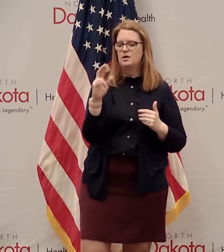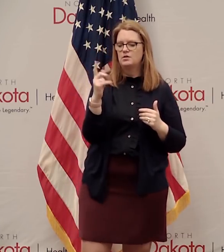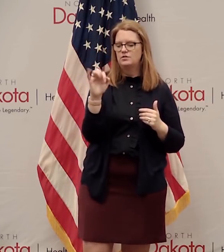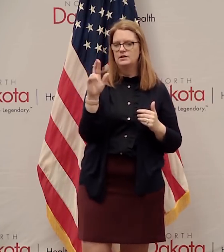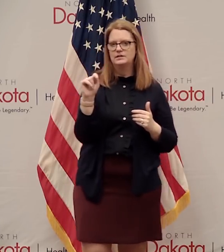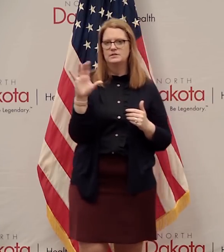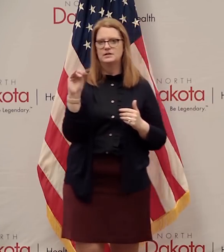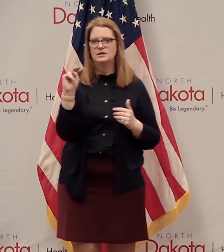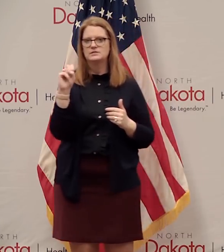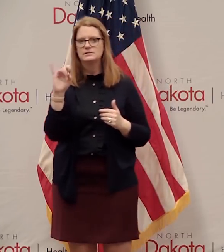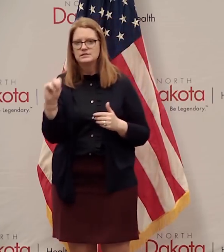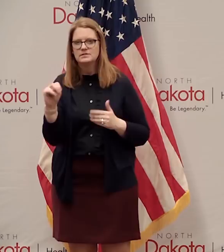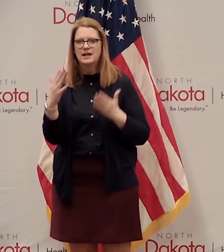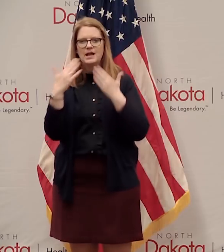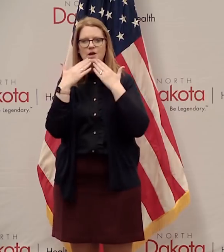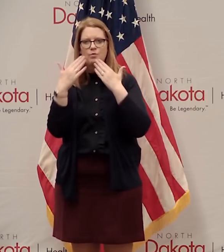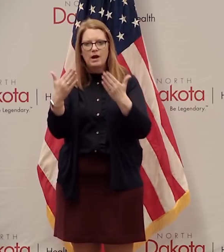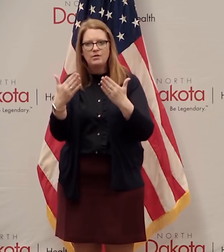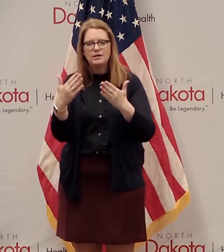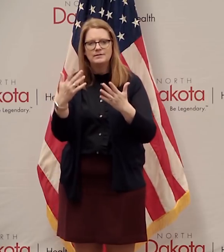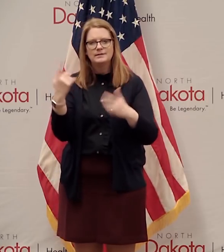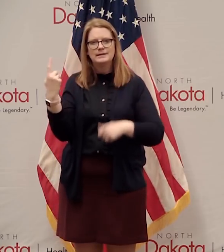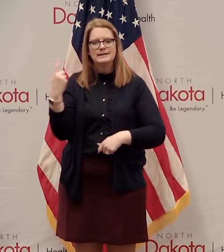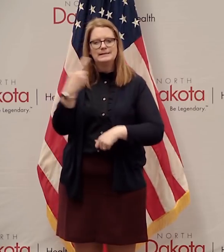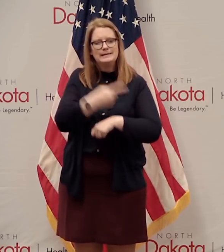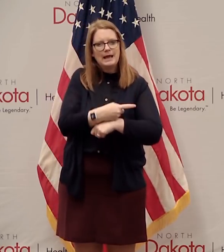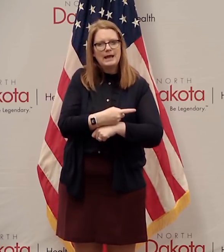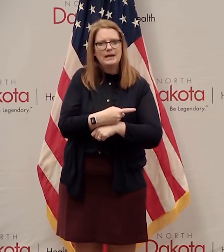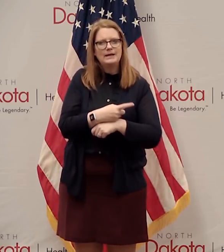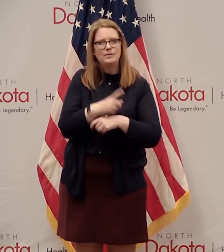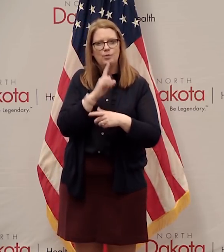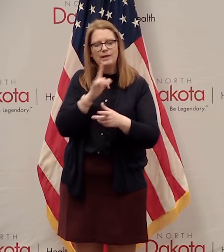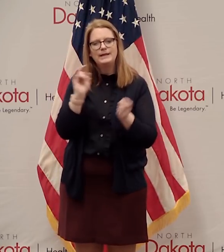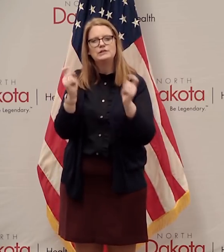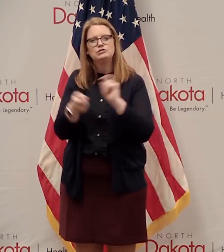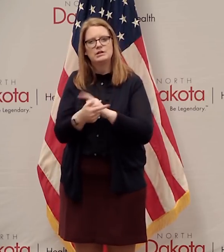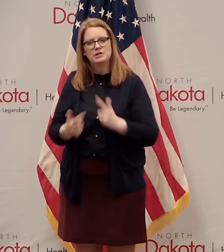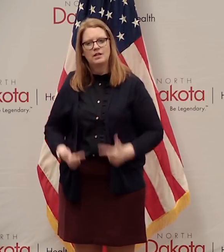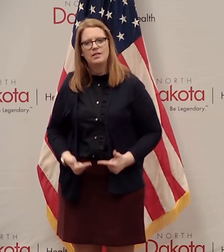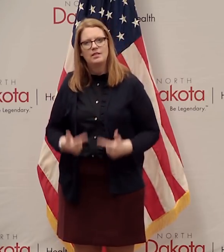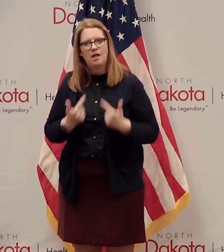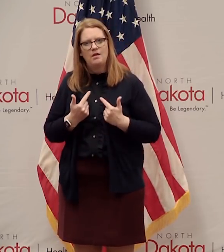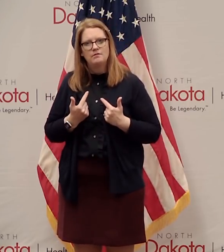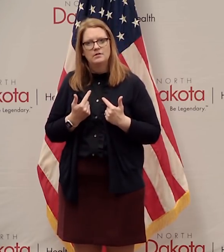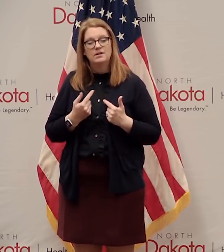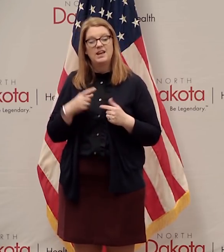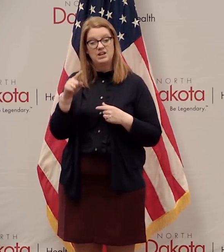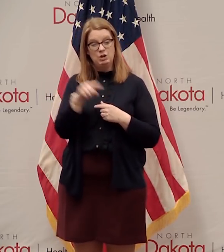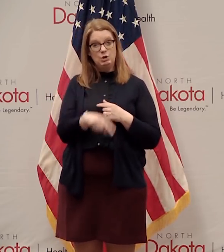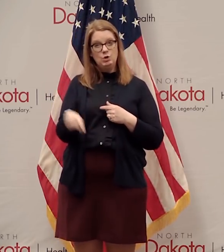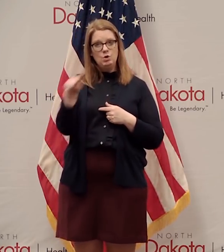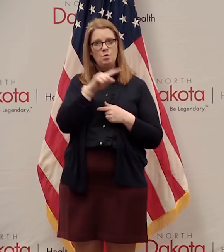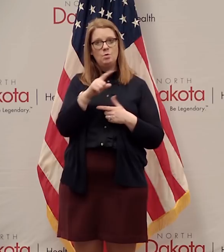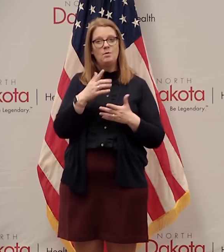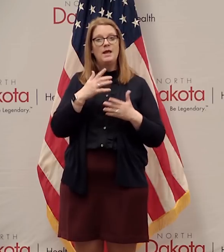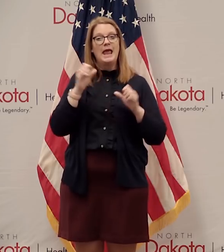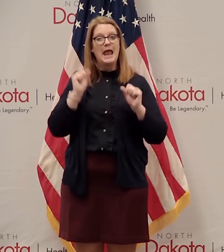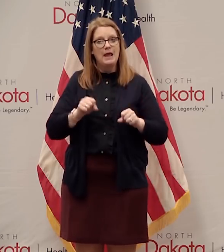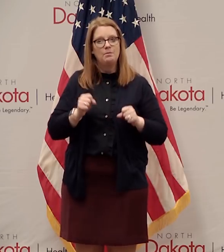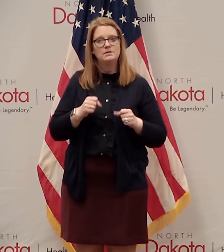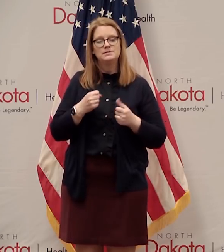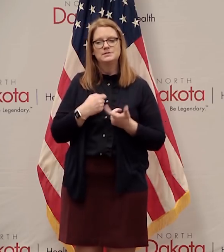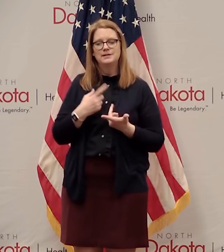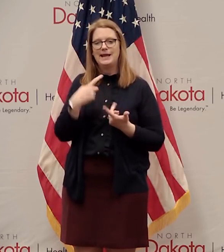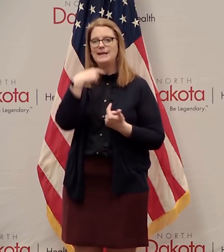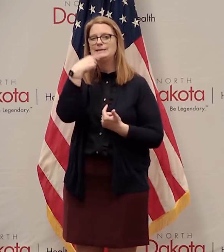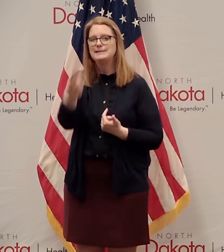which says, "Gratitude can make a day, even change a life. Your willingness to put it into words is all that is necessary." So again, take